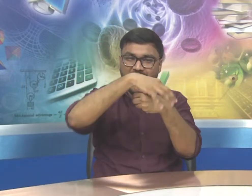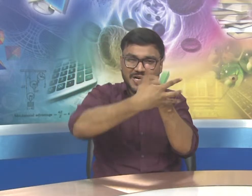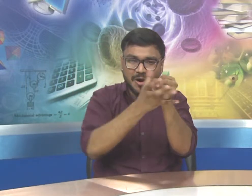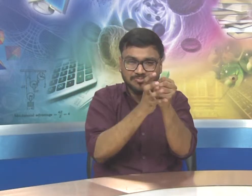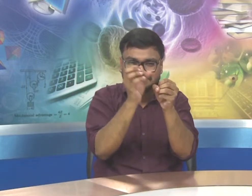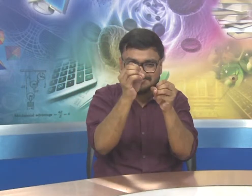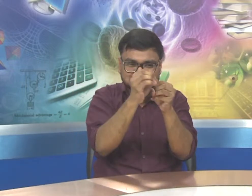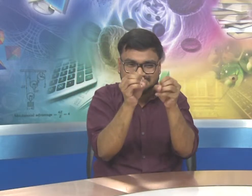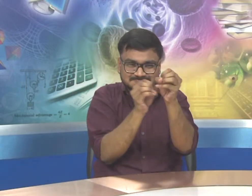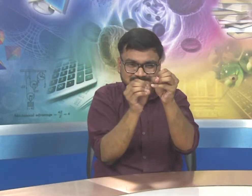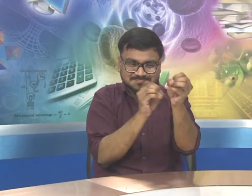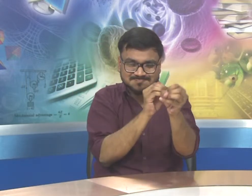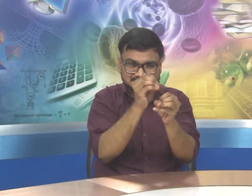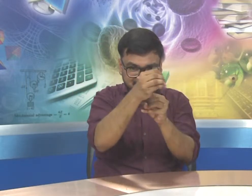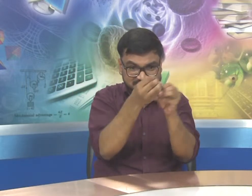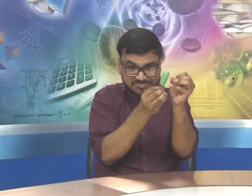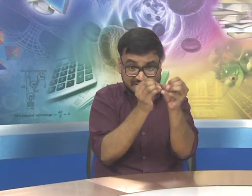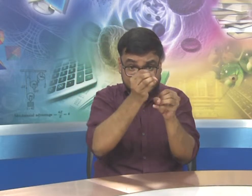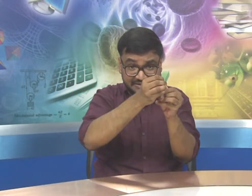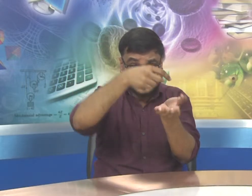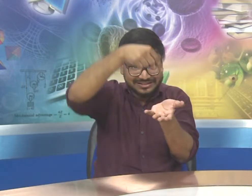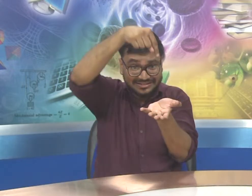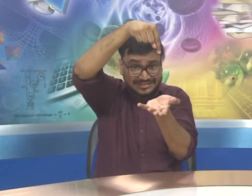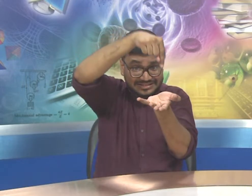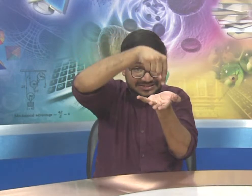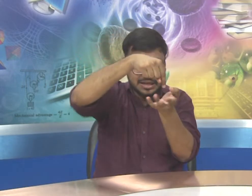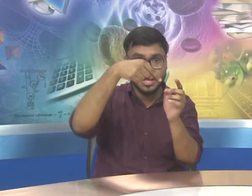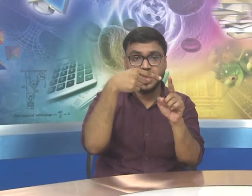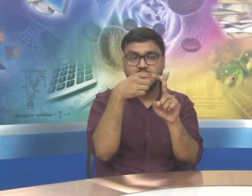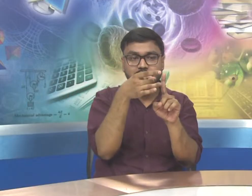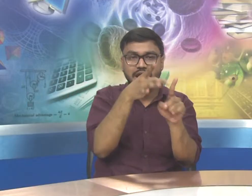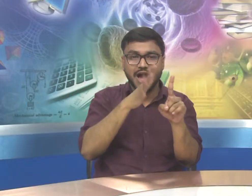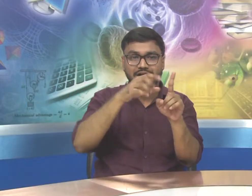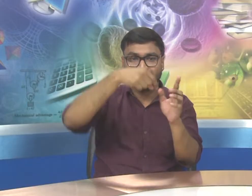When the tip comes close to an atom,